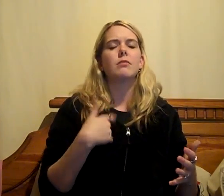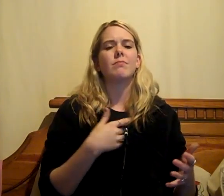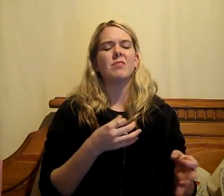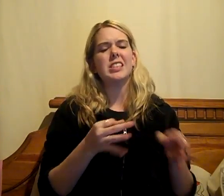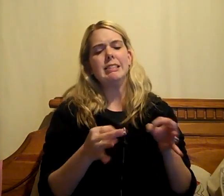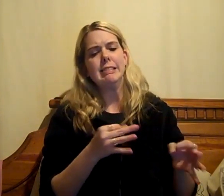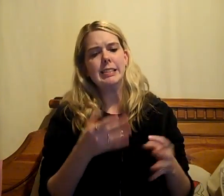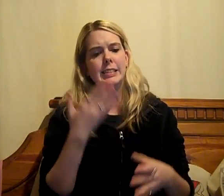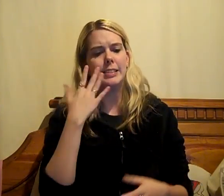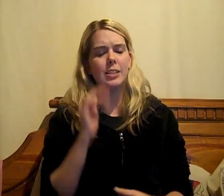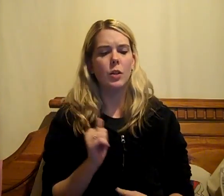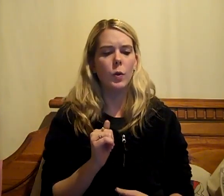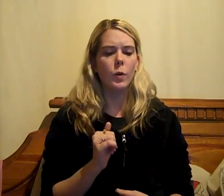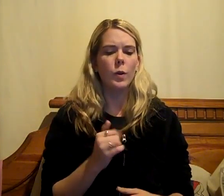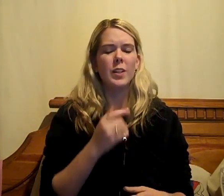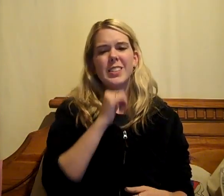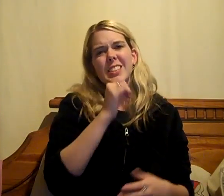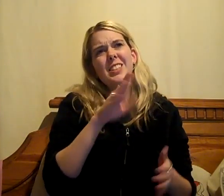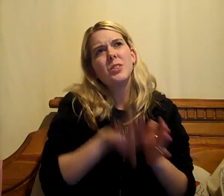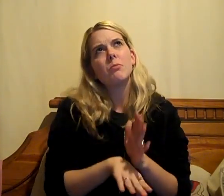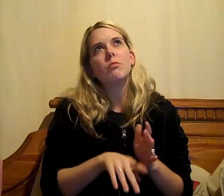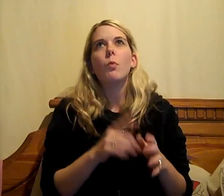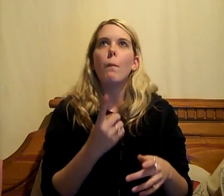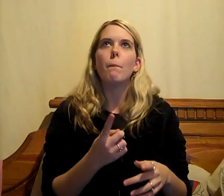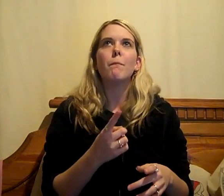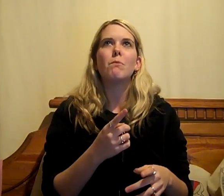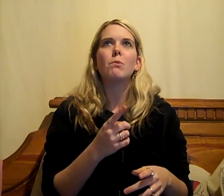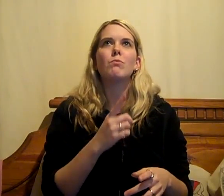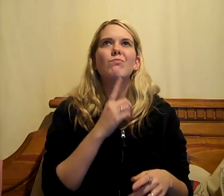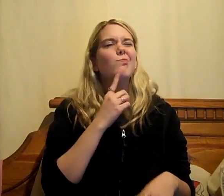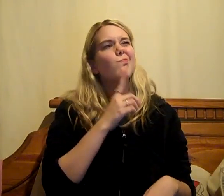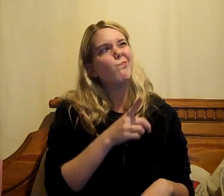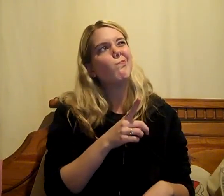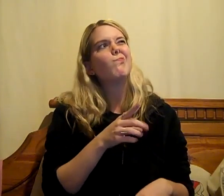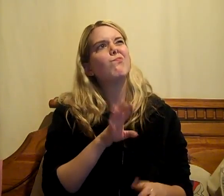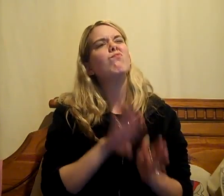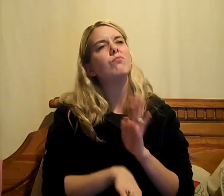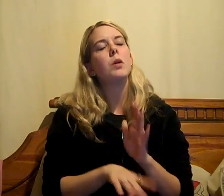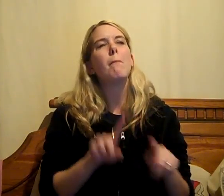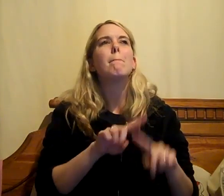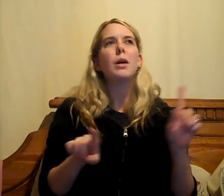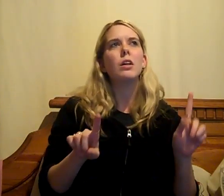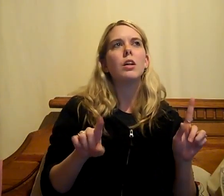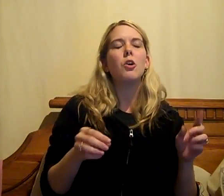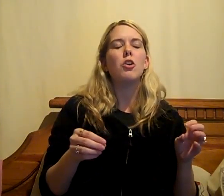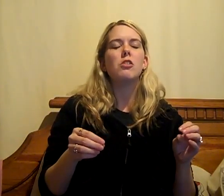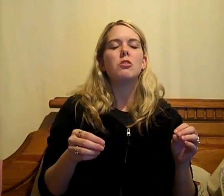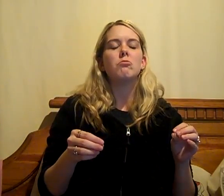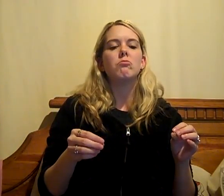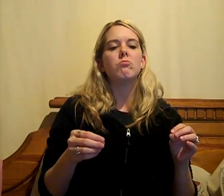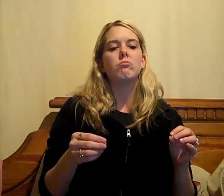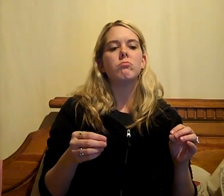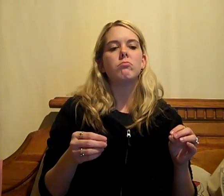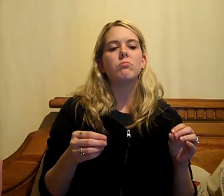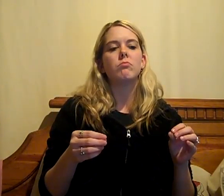say it. Not cheaper. Well, it is cheaper, but the more accessible method up here.